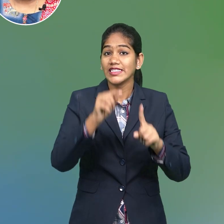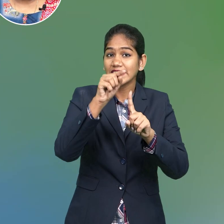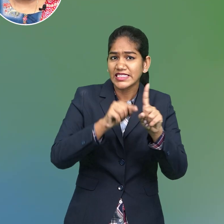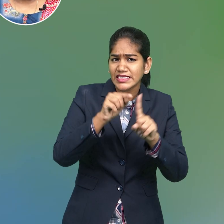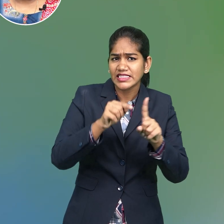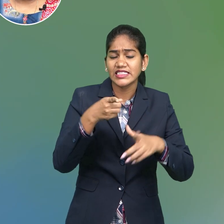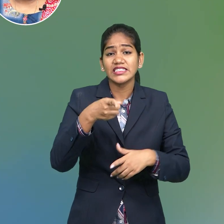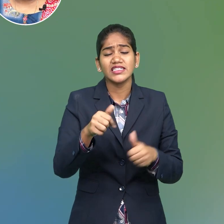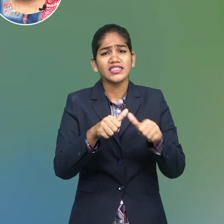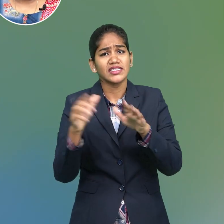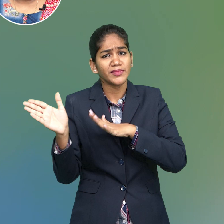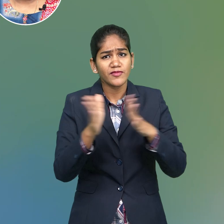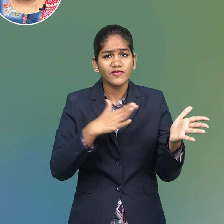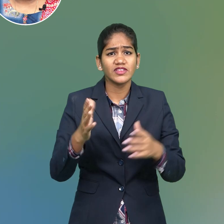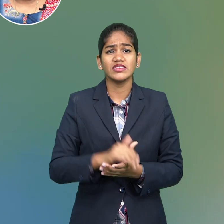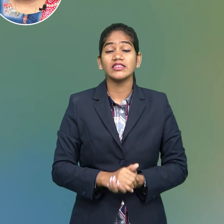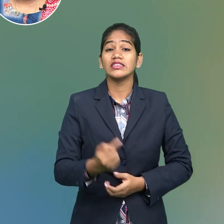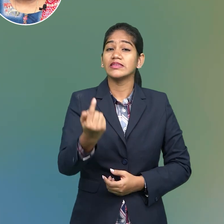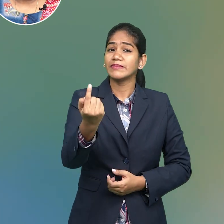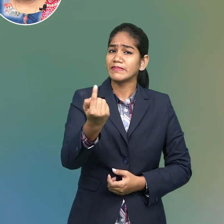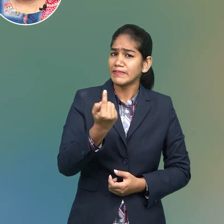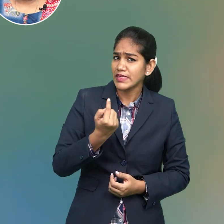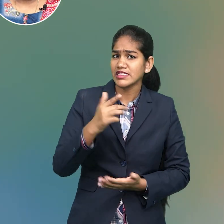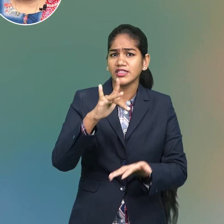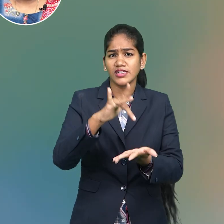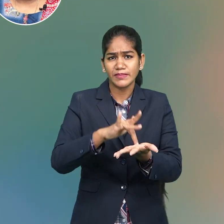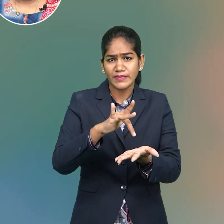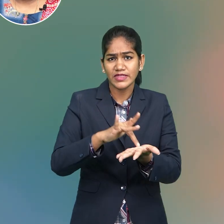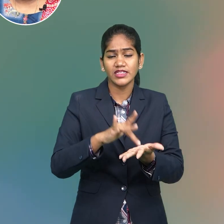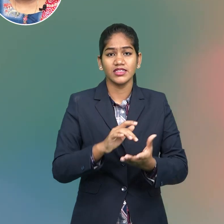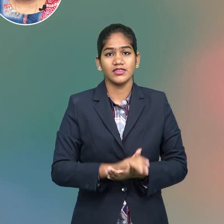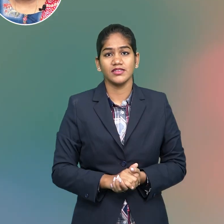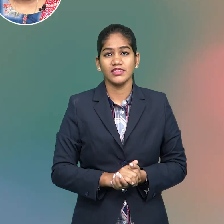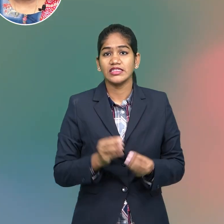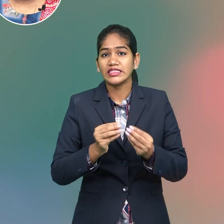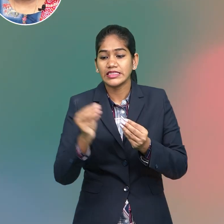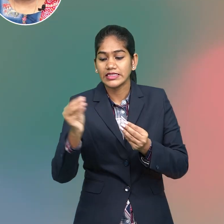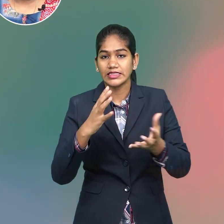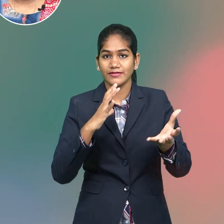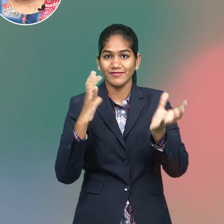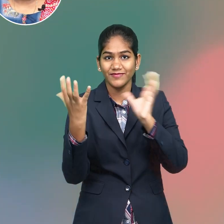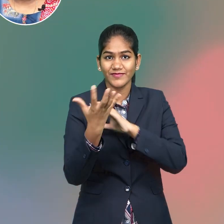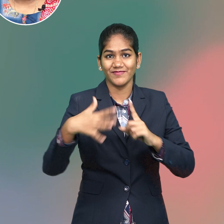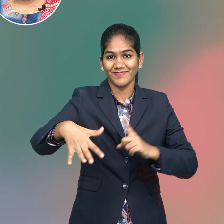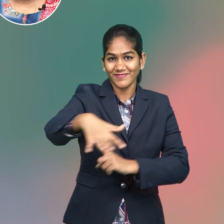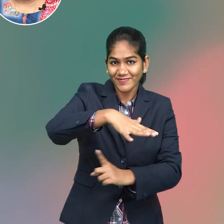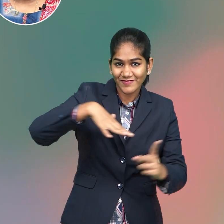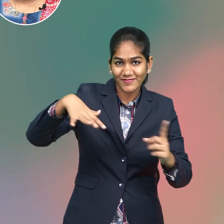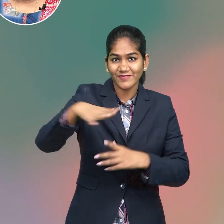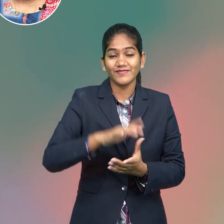The temperature of the atmosphere at a particular place near the Earth's